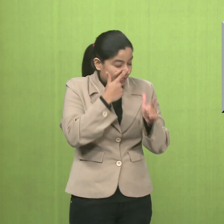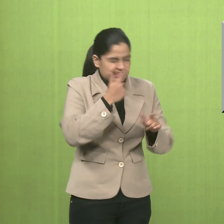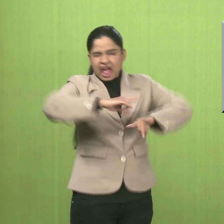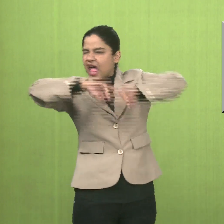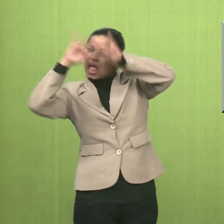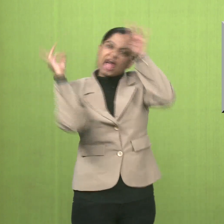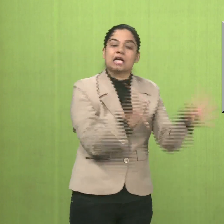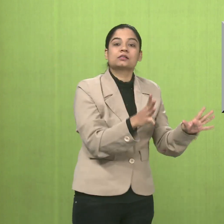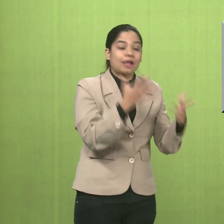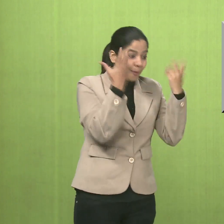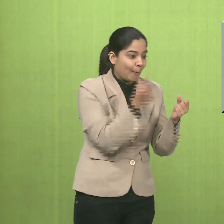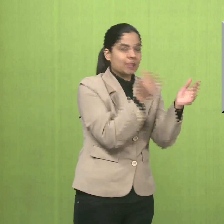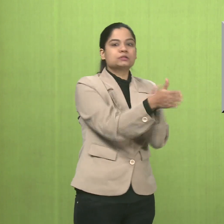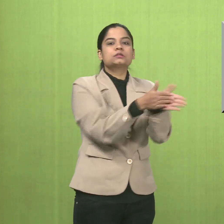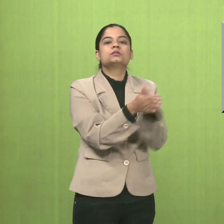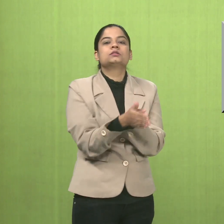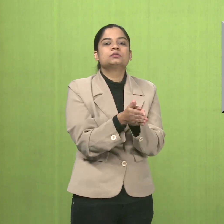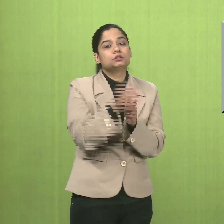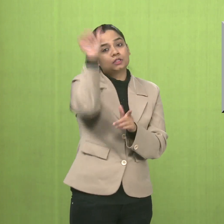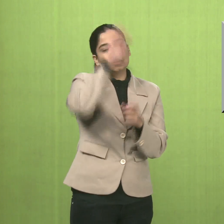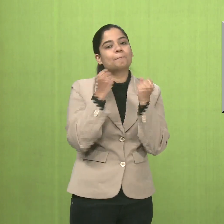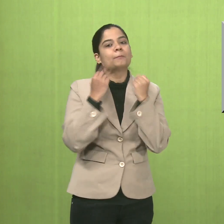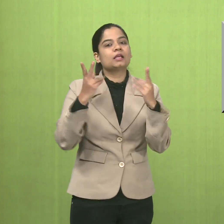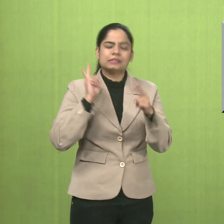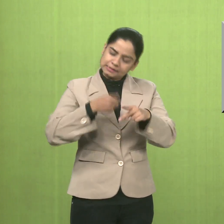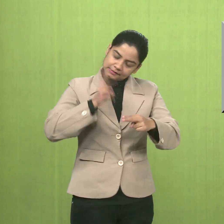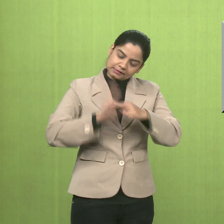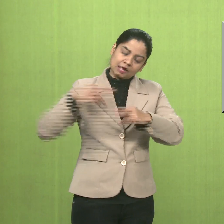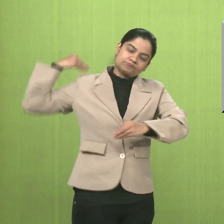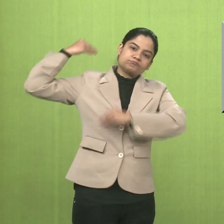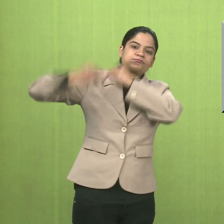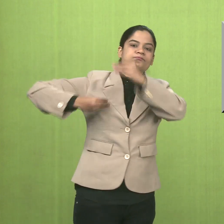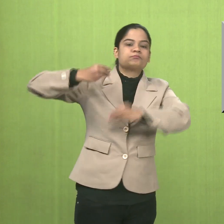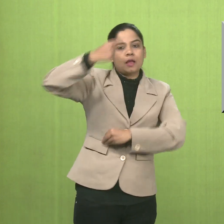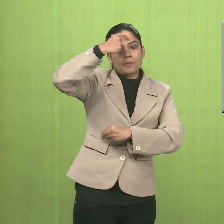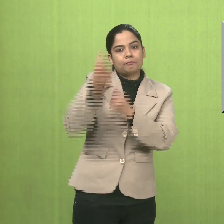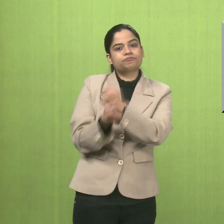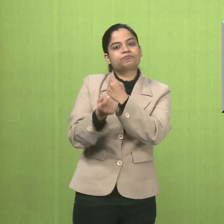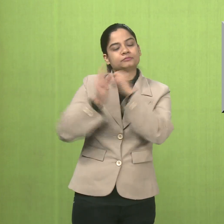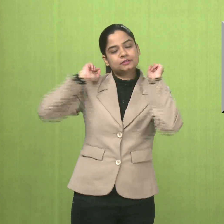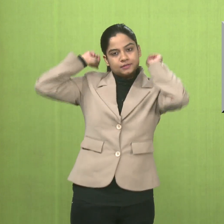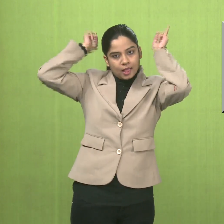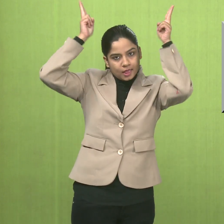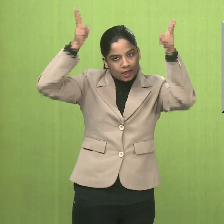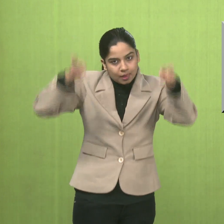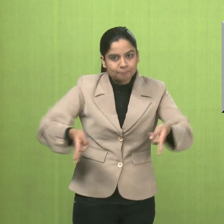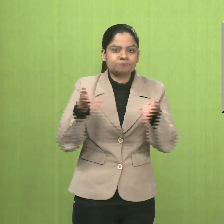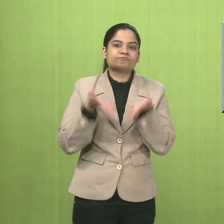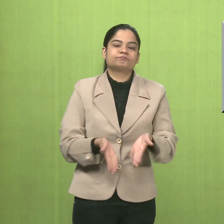girl? Nobody likes her. People, every time they want a son and not a daughter. It's been such